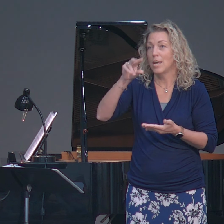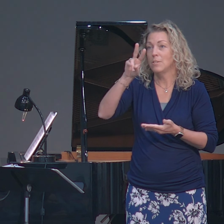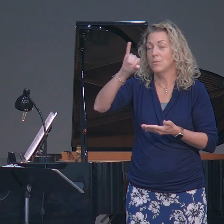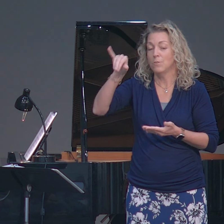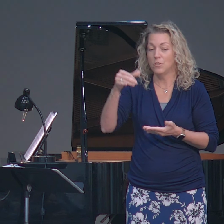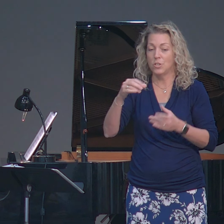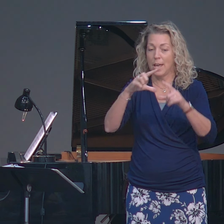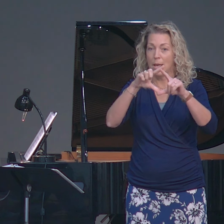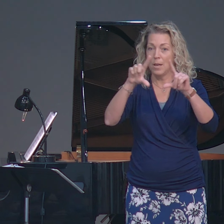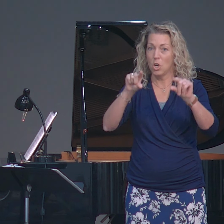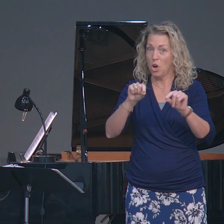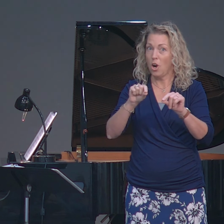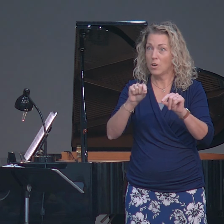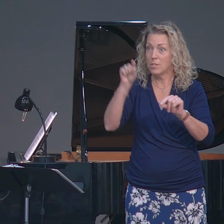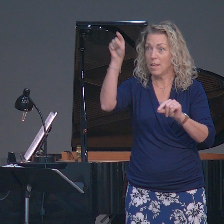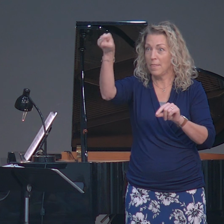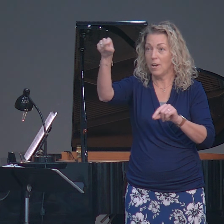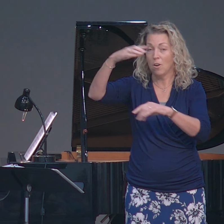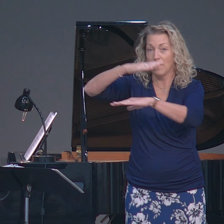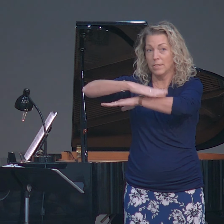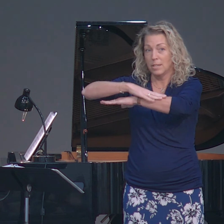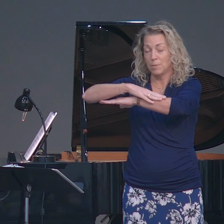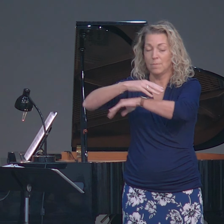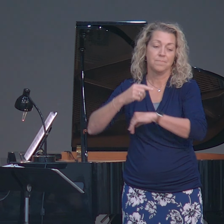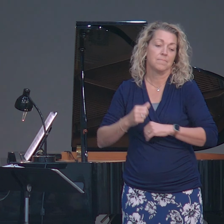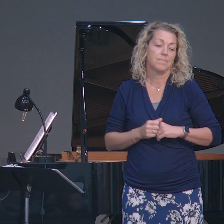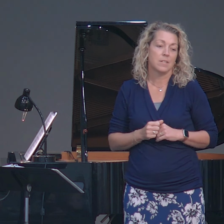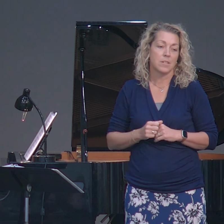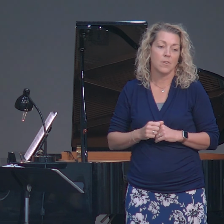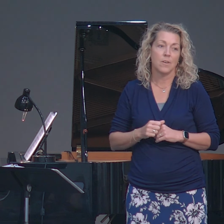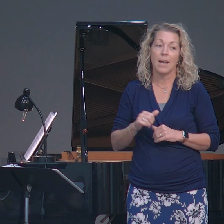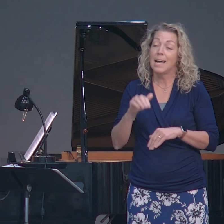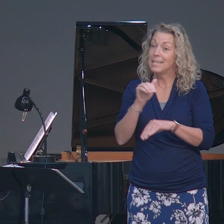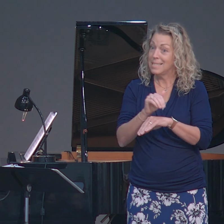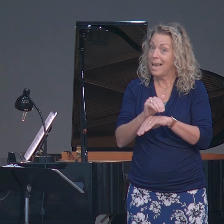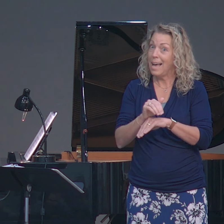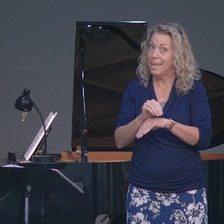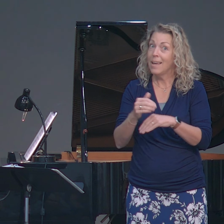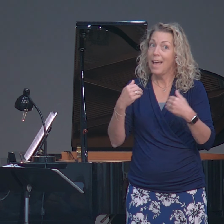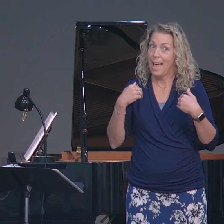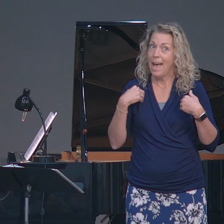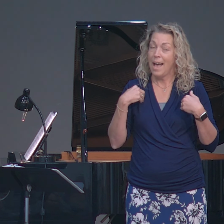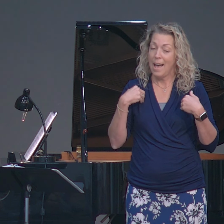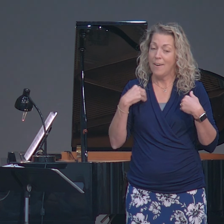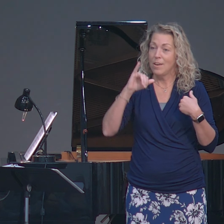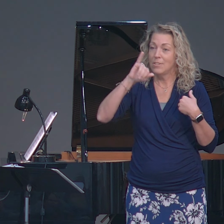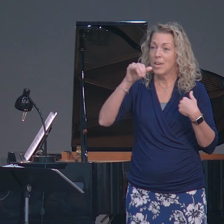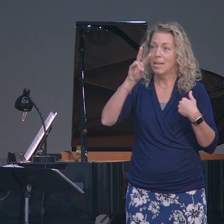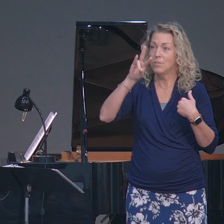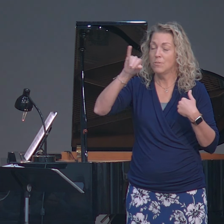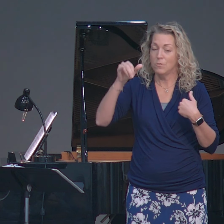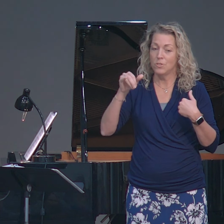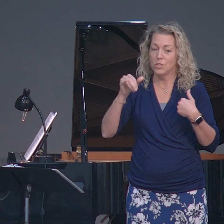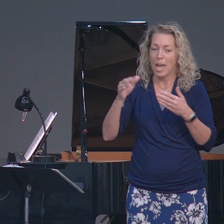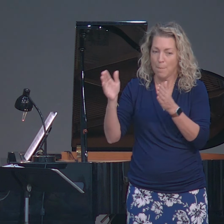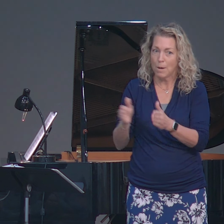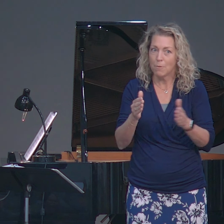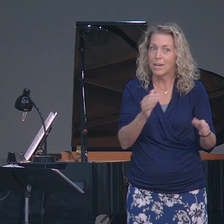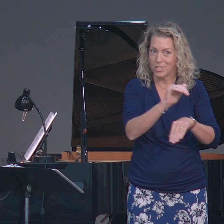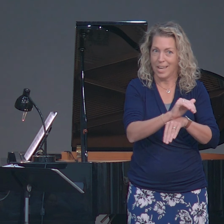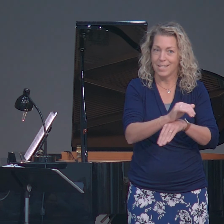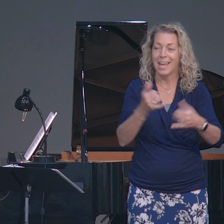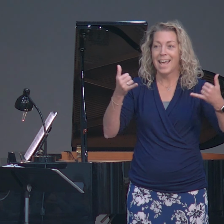many as you can use. Also, this evening is a J2J prep night, so if you're scheduled to be here, we'll see you then.